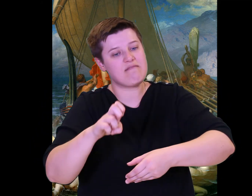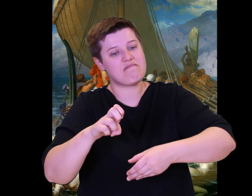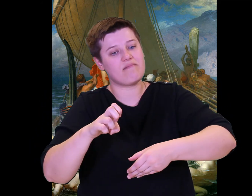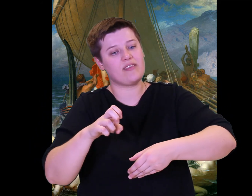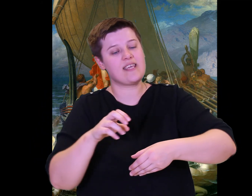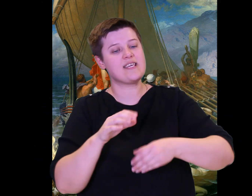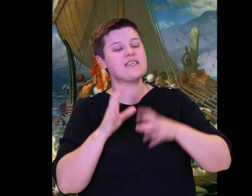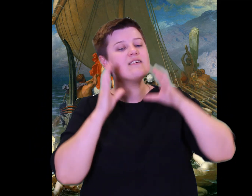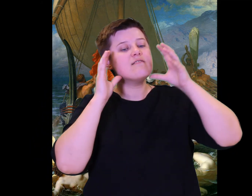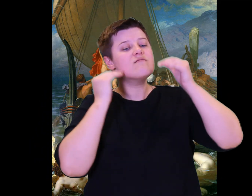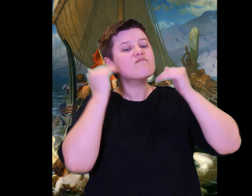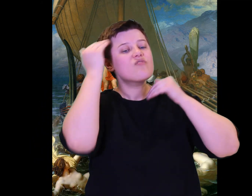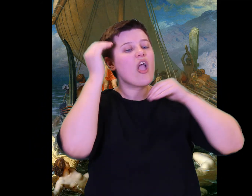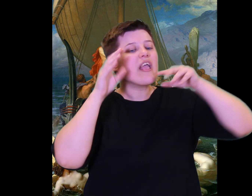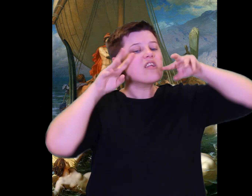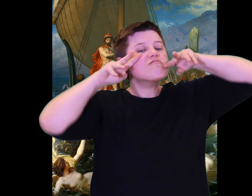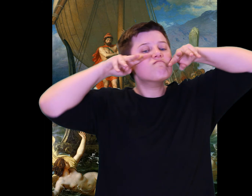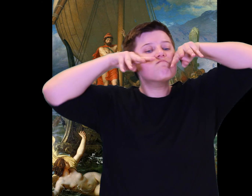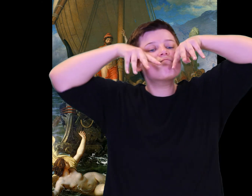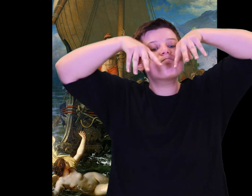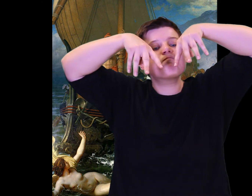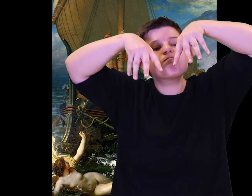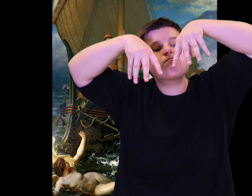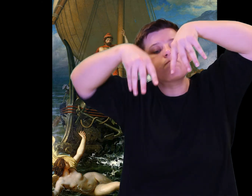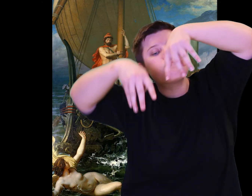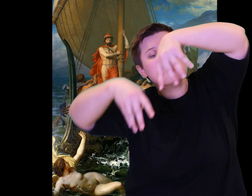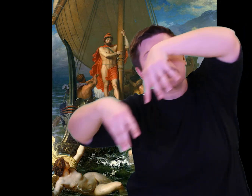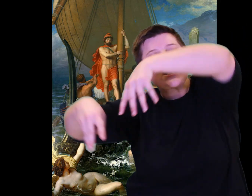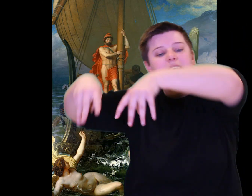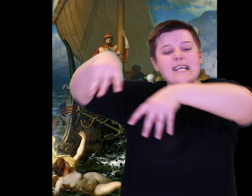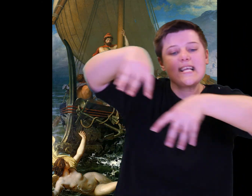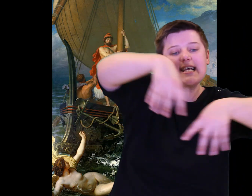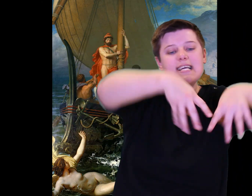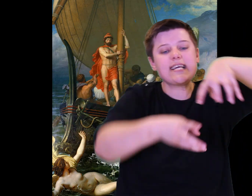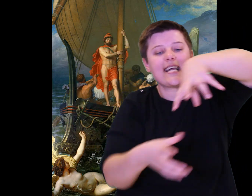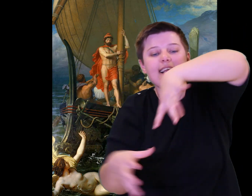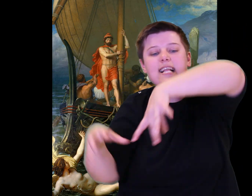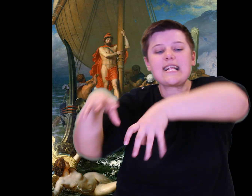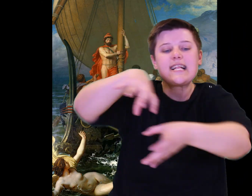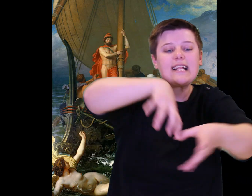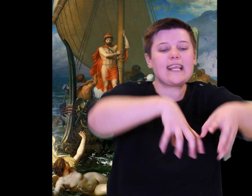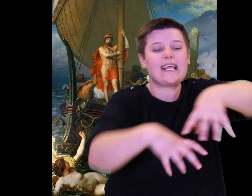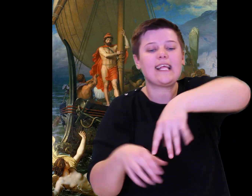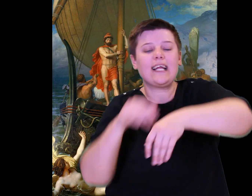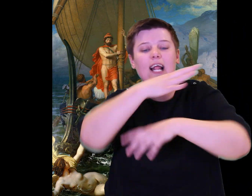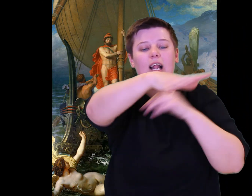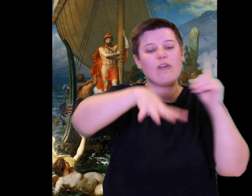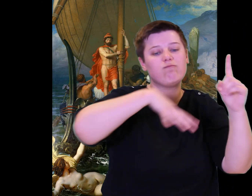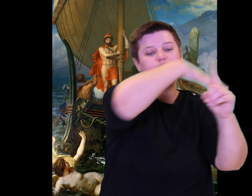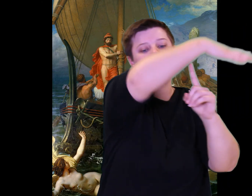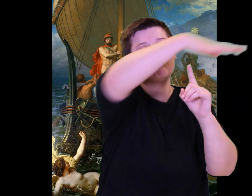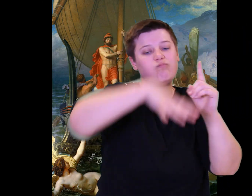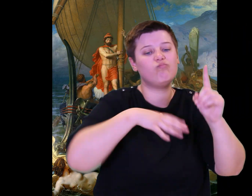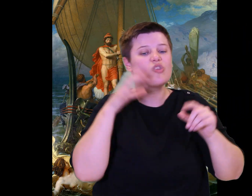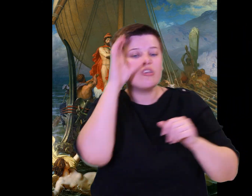a murky cave that faces west, towards dark Erebus. Steer your ship past it,